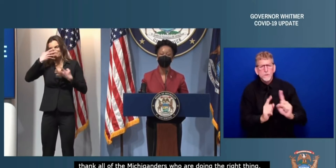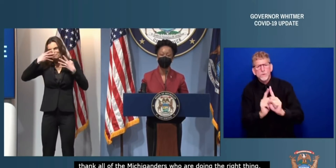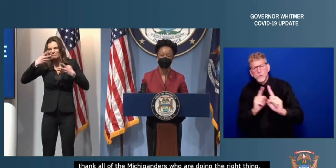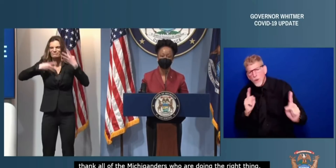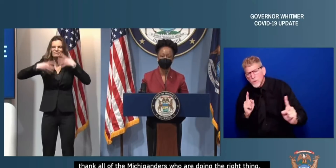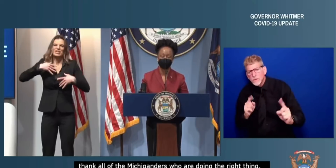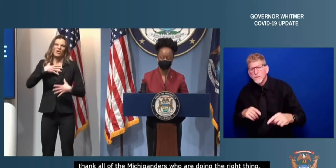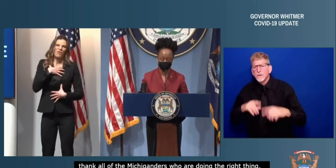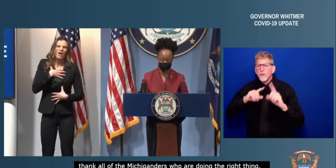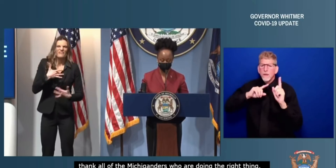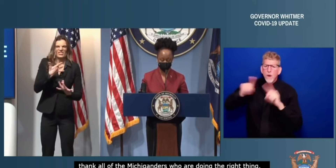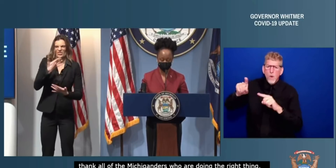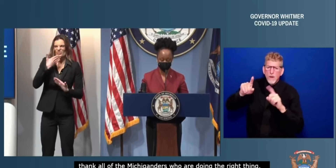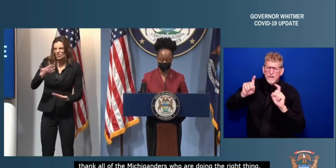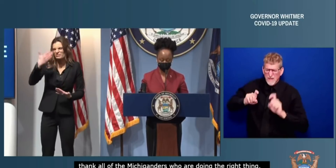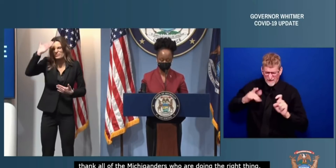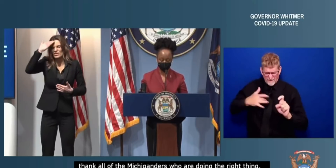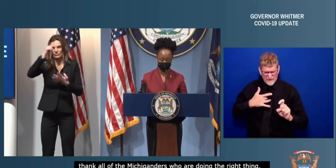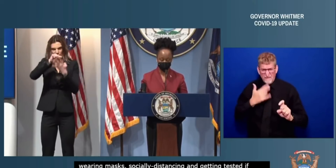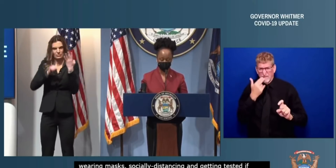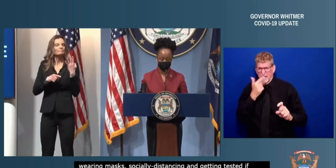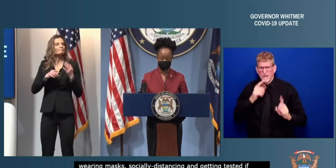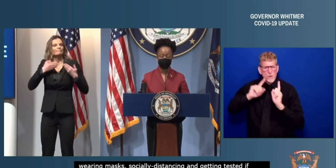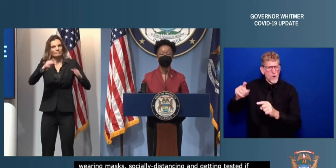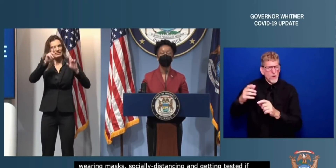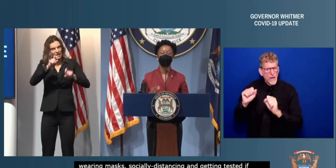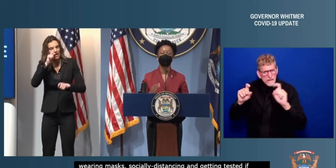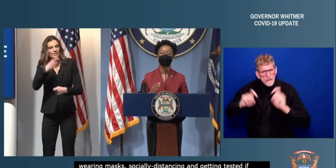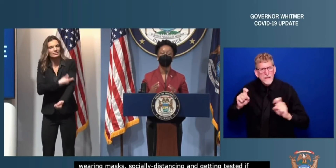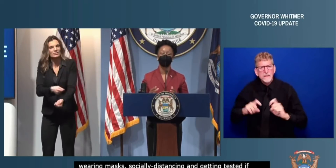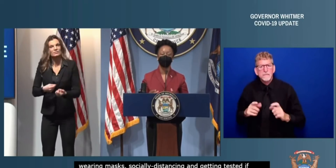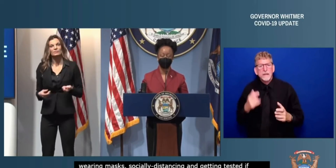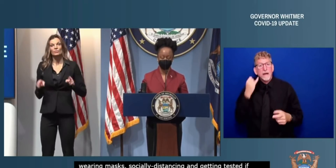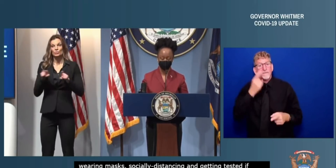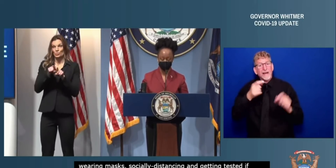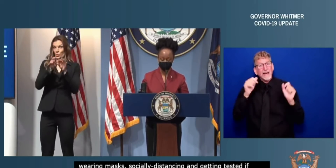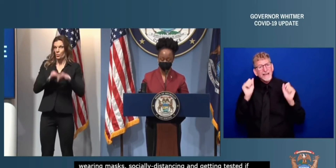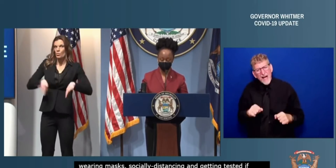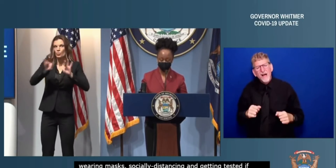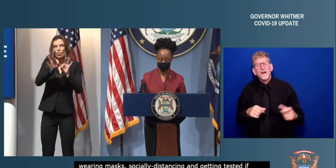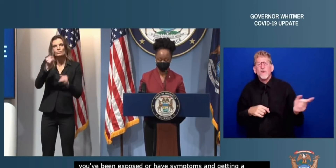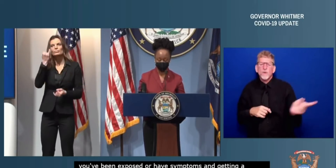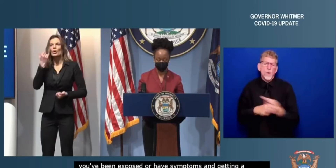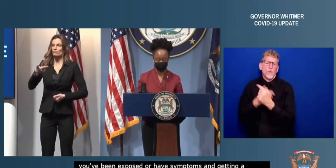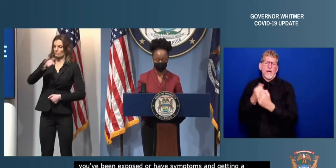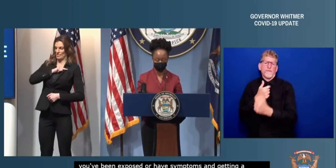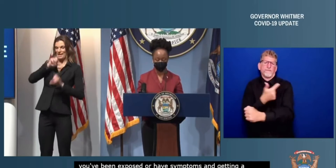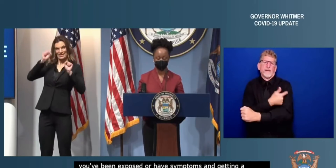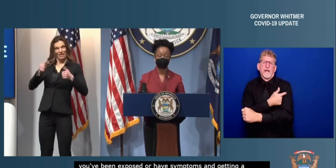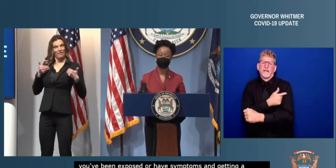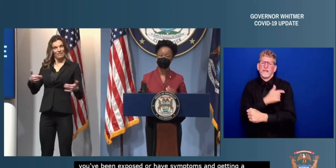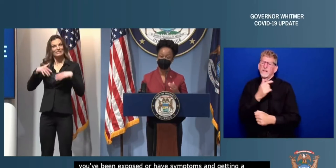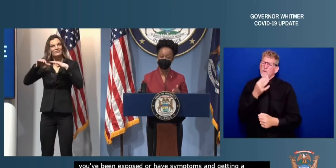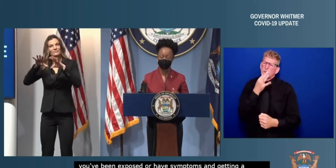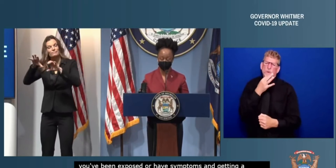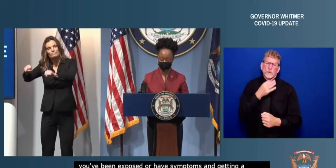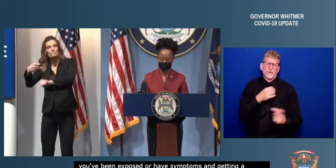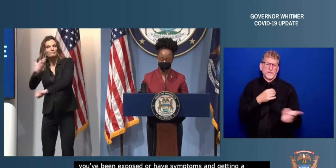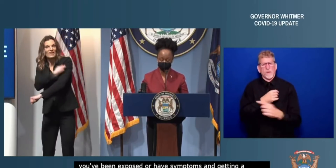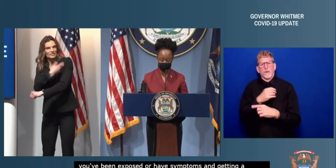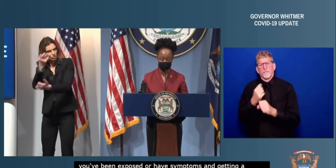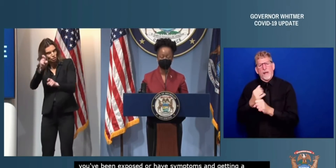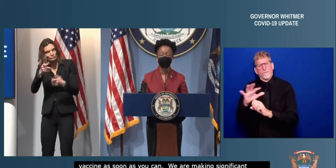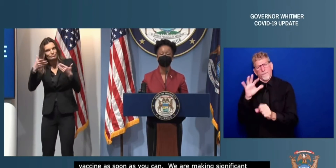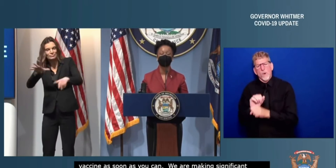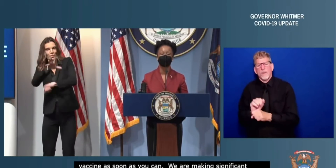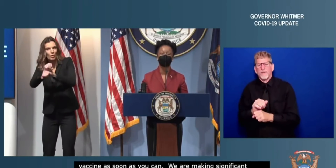and getting a vaccine as soon as you can. We are making significant progress with our vaccinations. As has been mentioned,